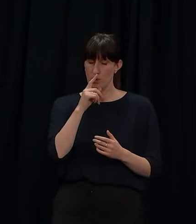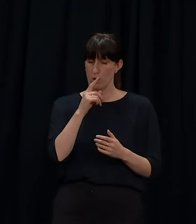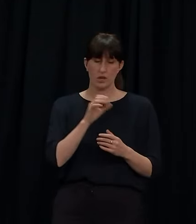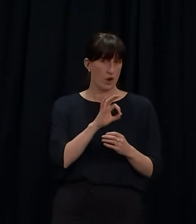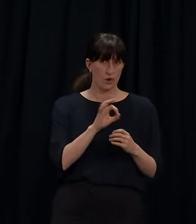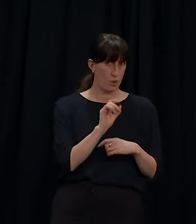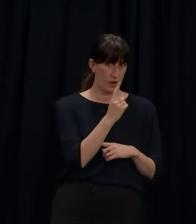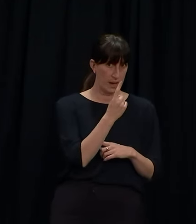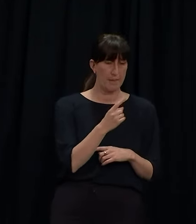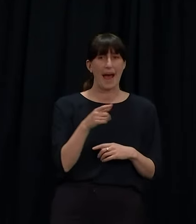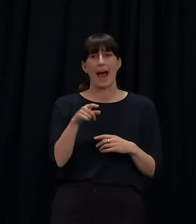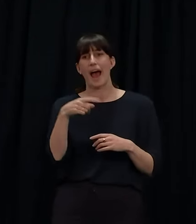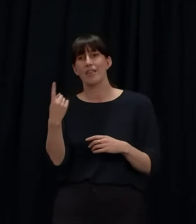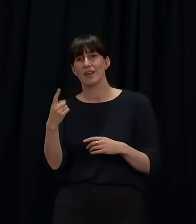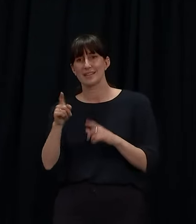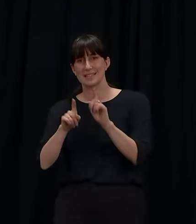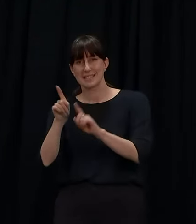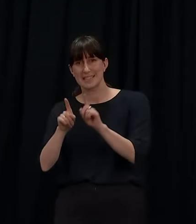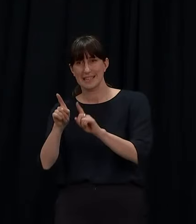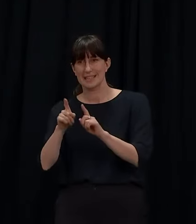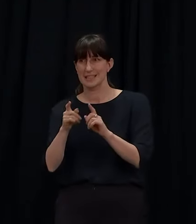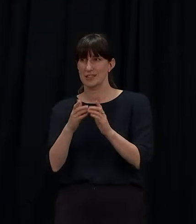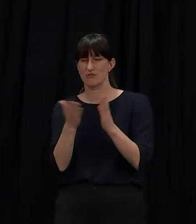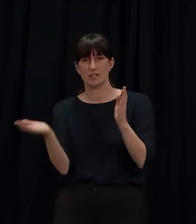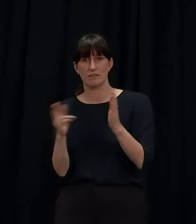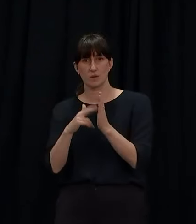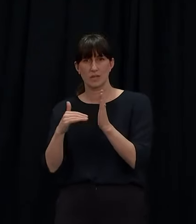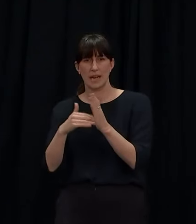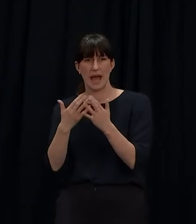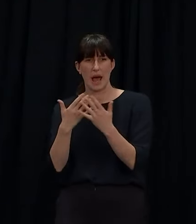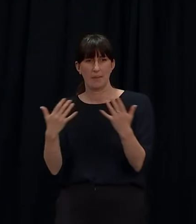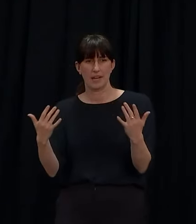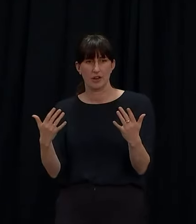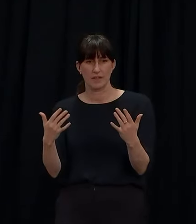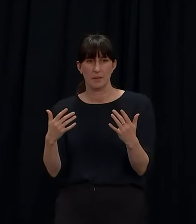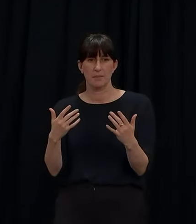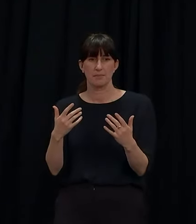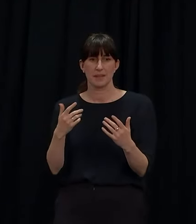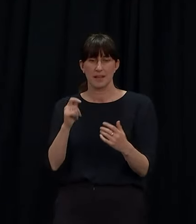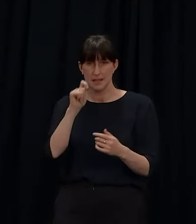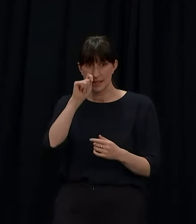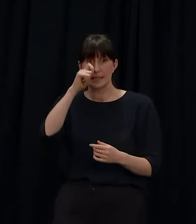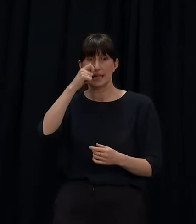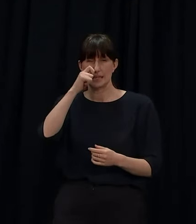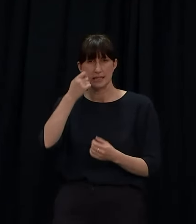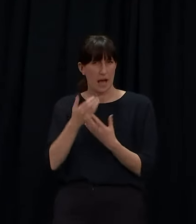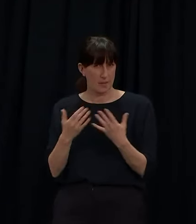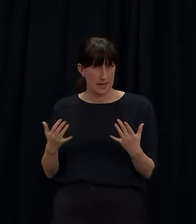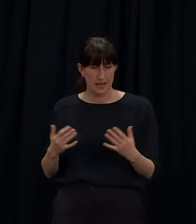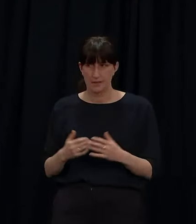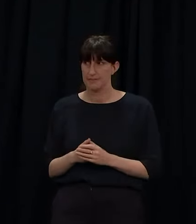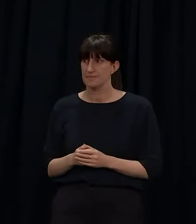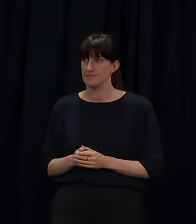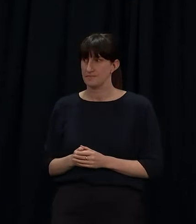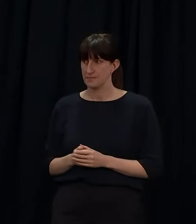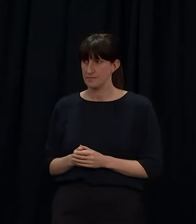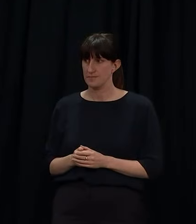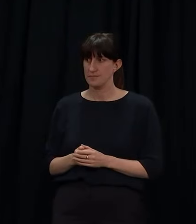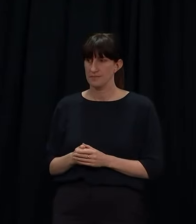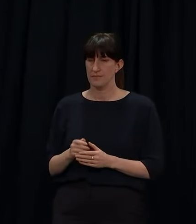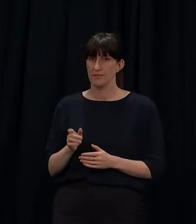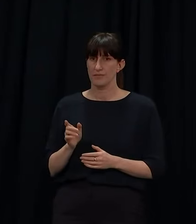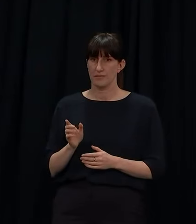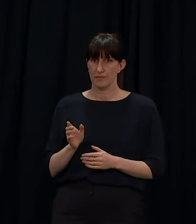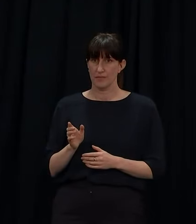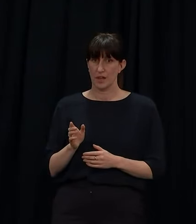some negative, clearly? Yes, so of course we do record how many of those have